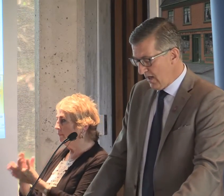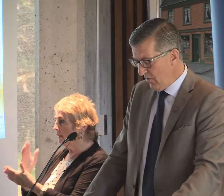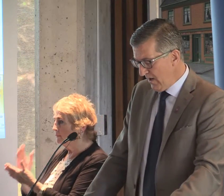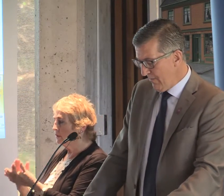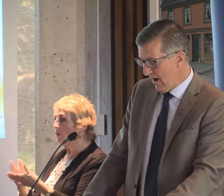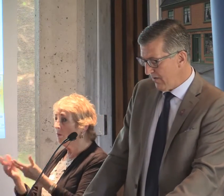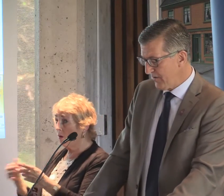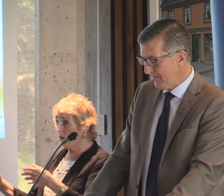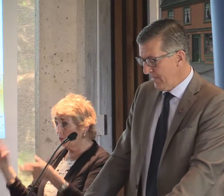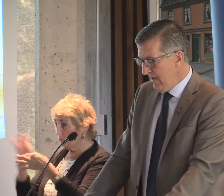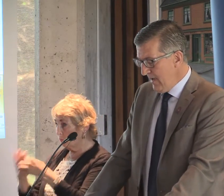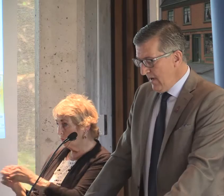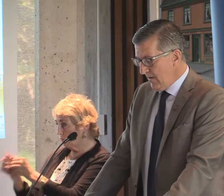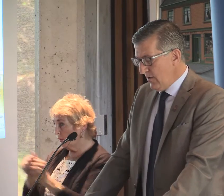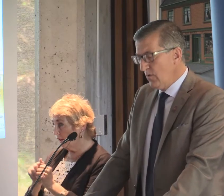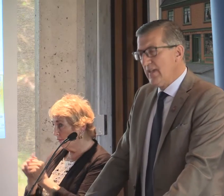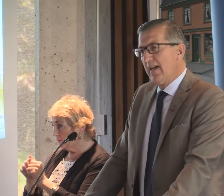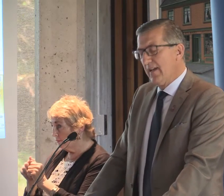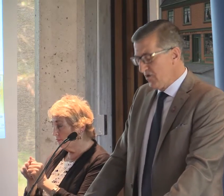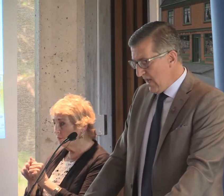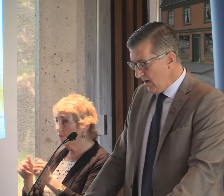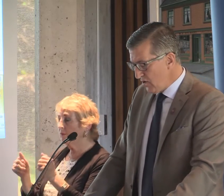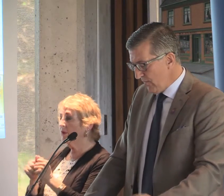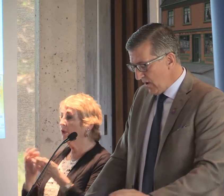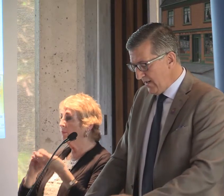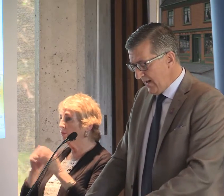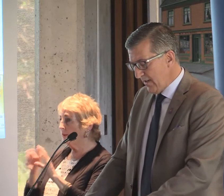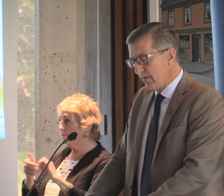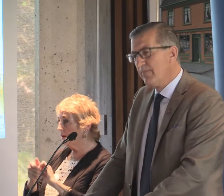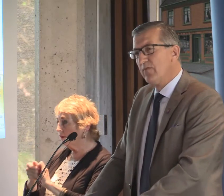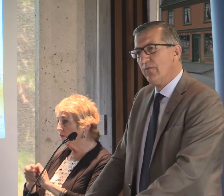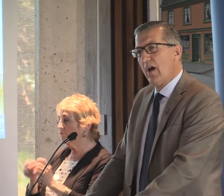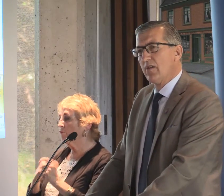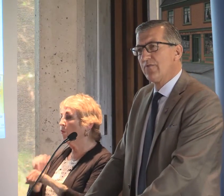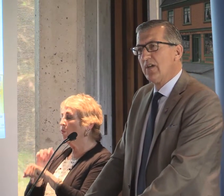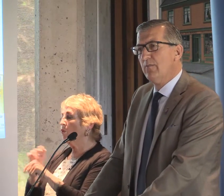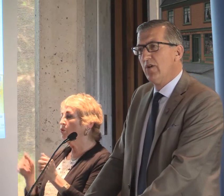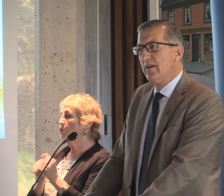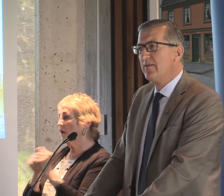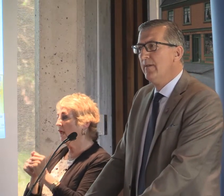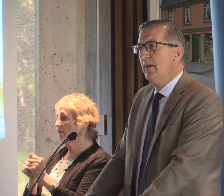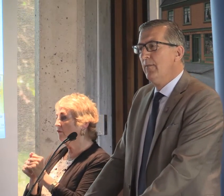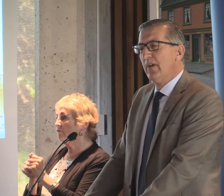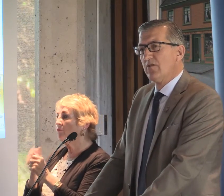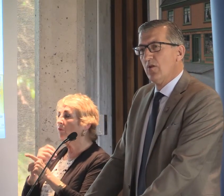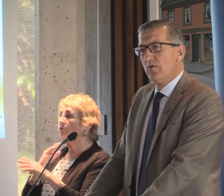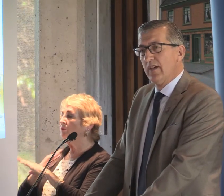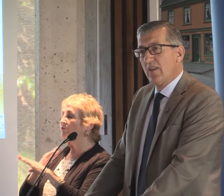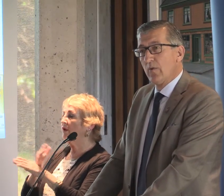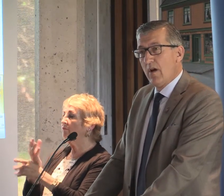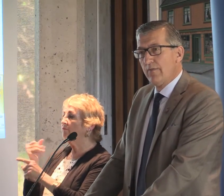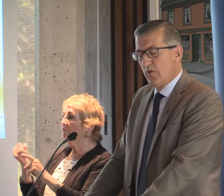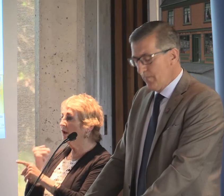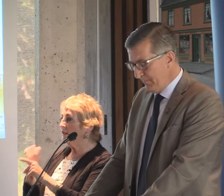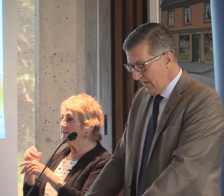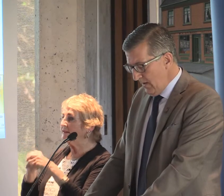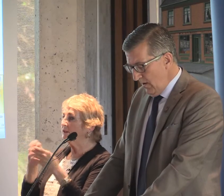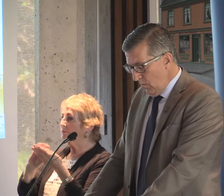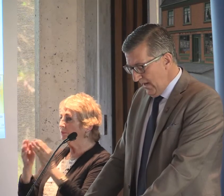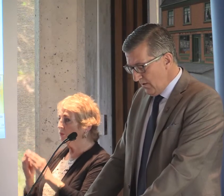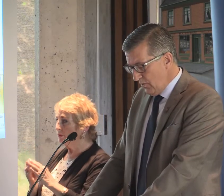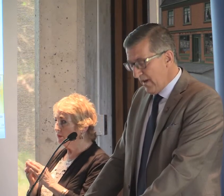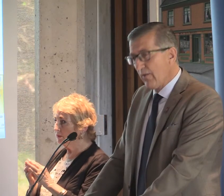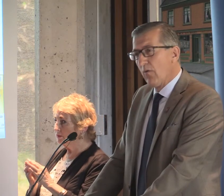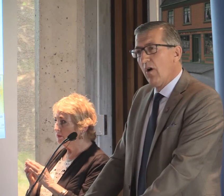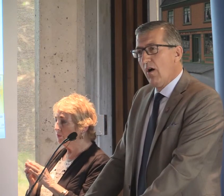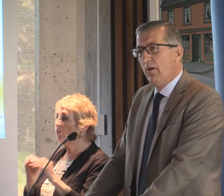join our community partners to take on the challenge of working together for violence-free communities. Because I know together with all of you,